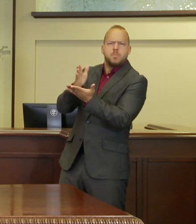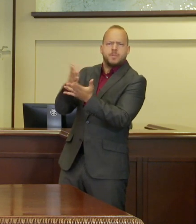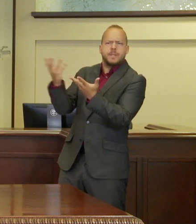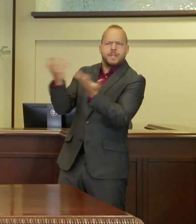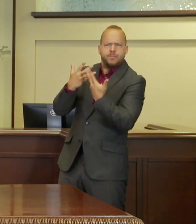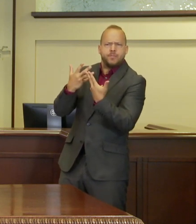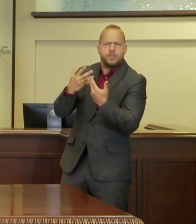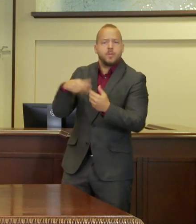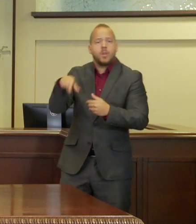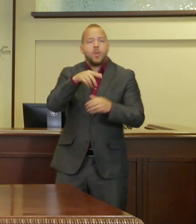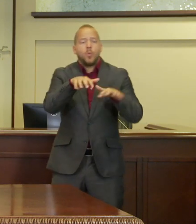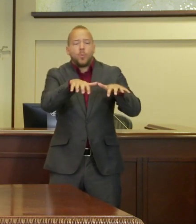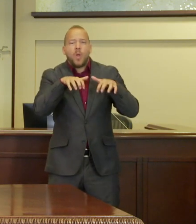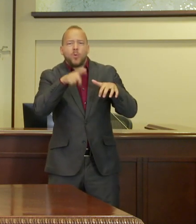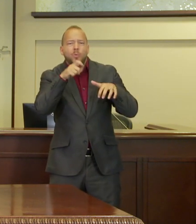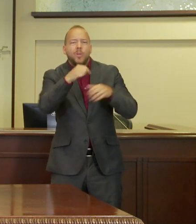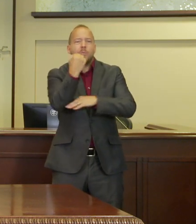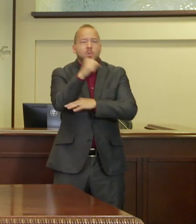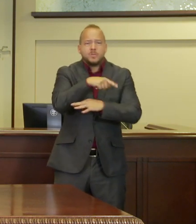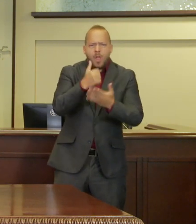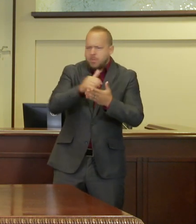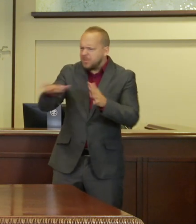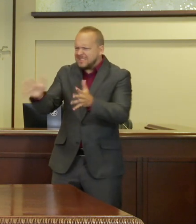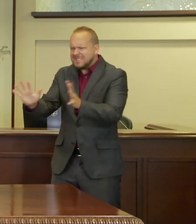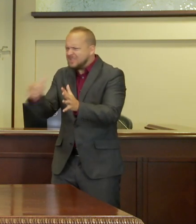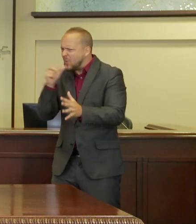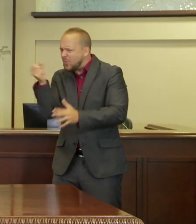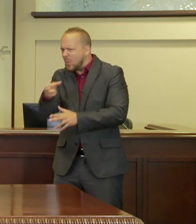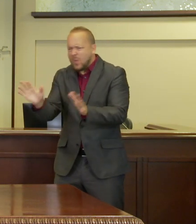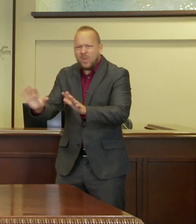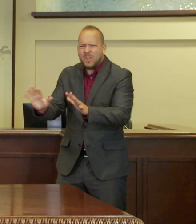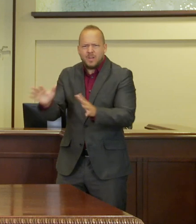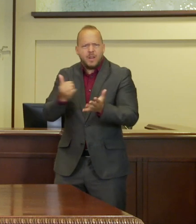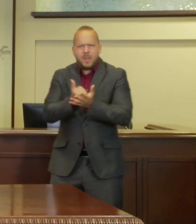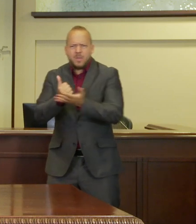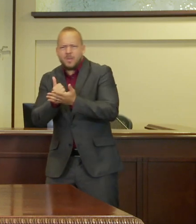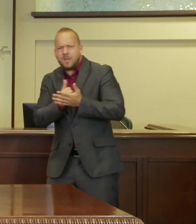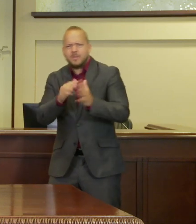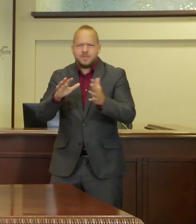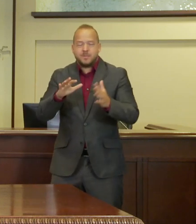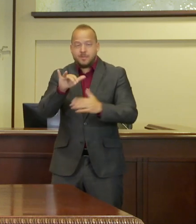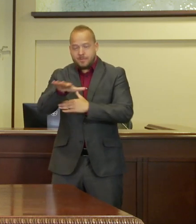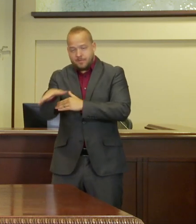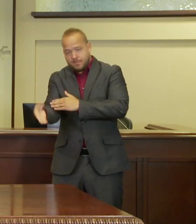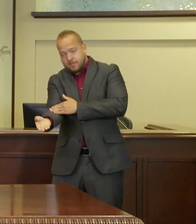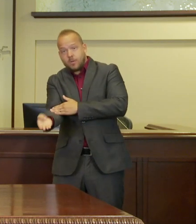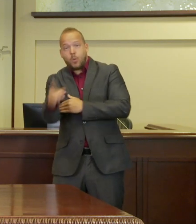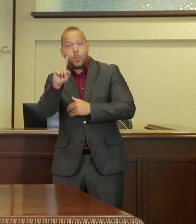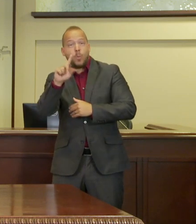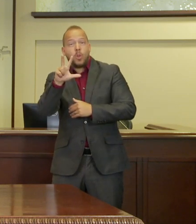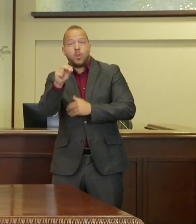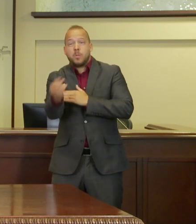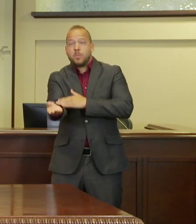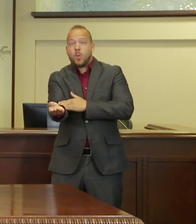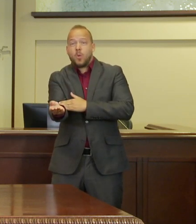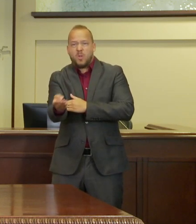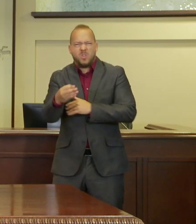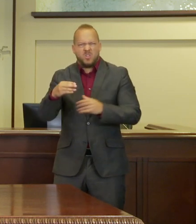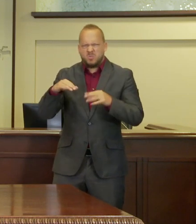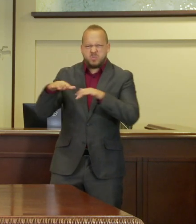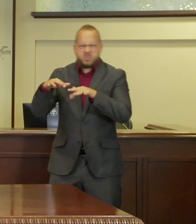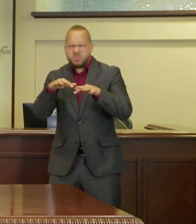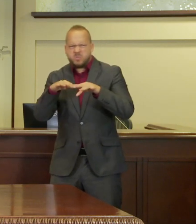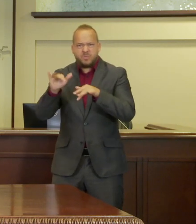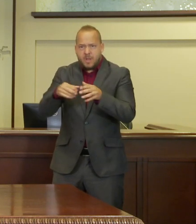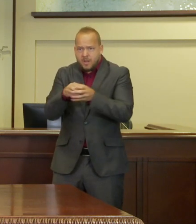those things. At about 1:30 in the morning, however, a group of agitators moved to the area of